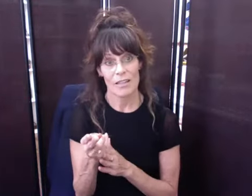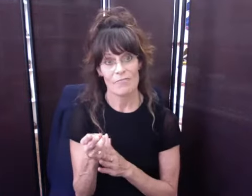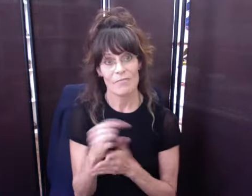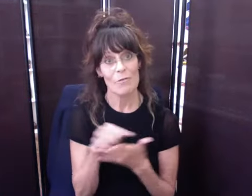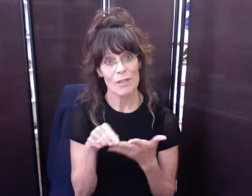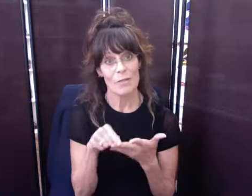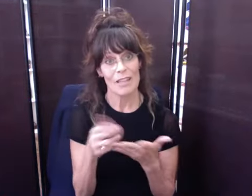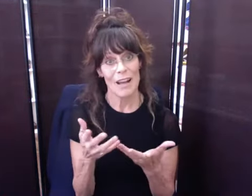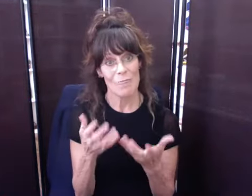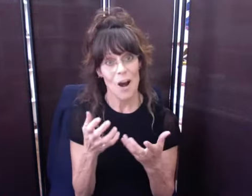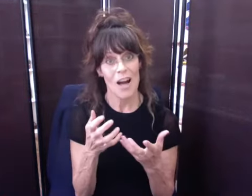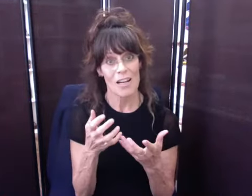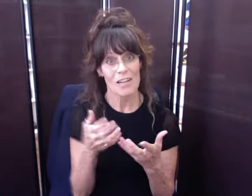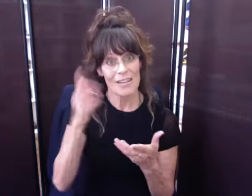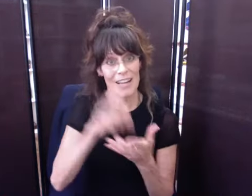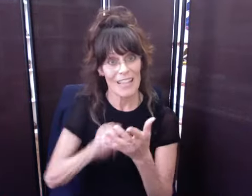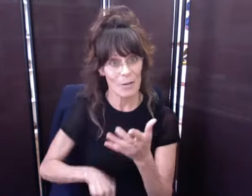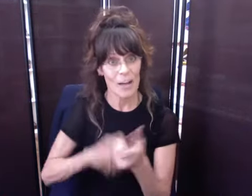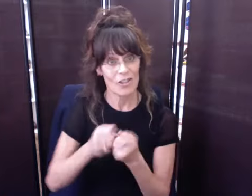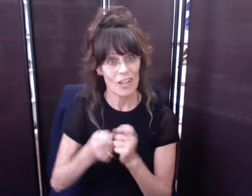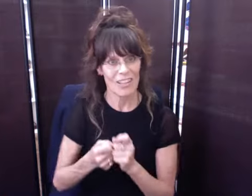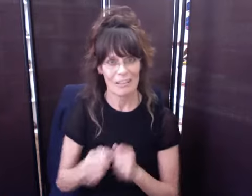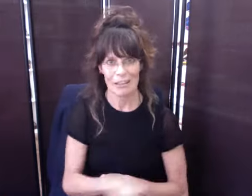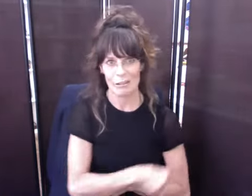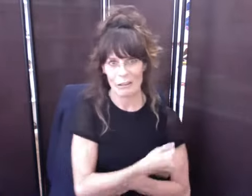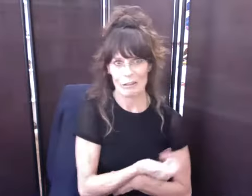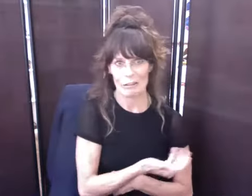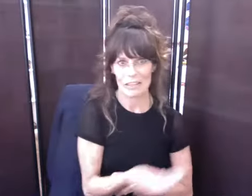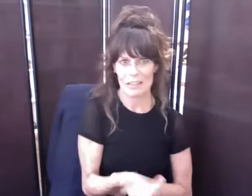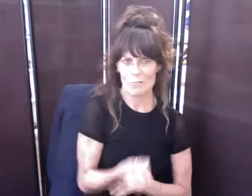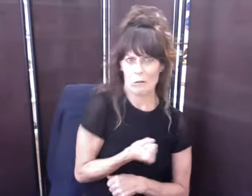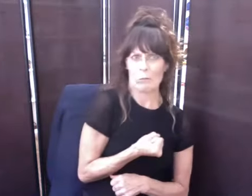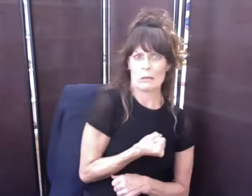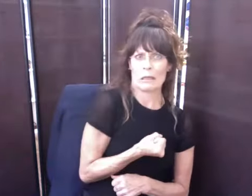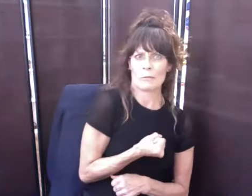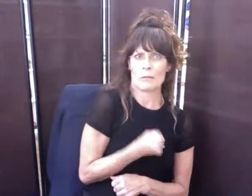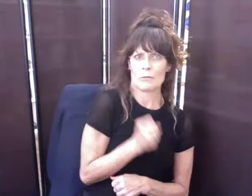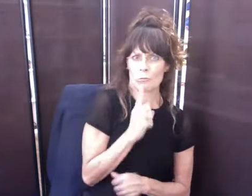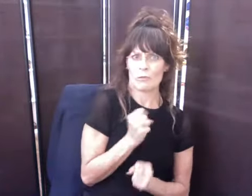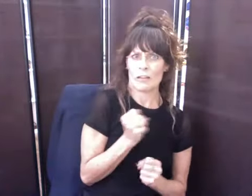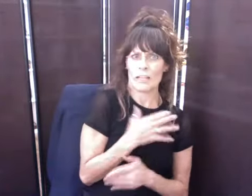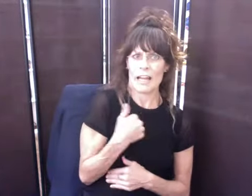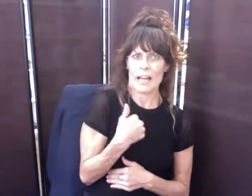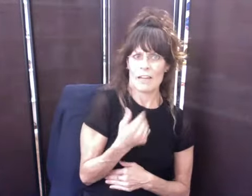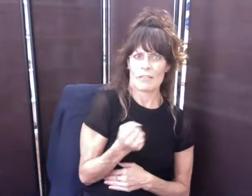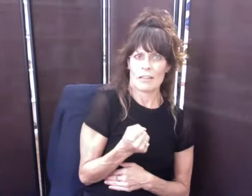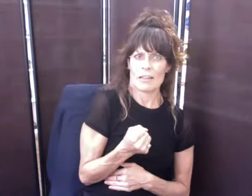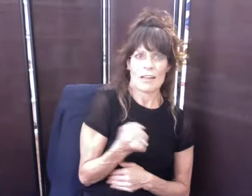God to take and change. And then there was other things that I was just simply too afraid to let him have. I just didn't know who I would be without